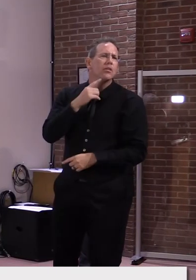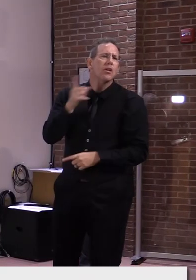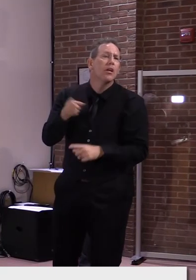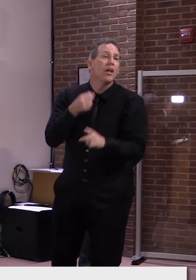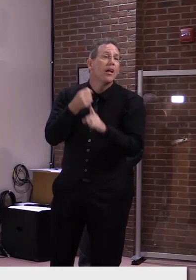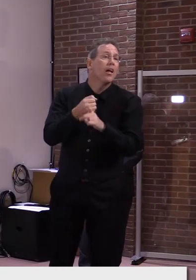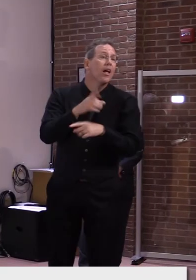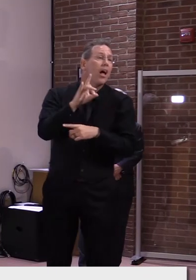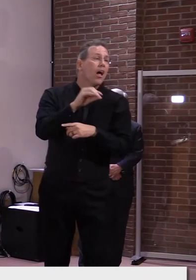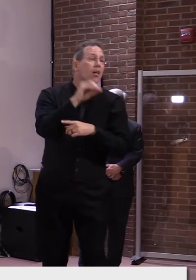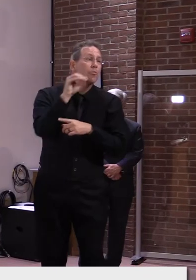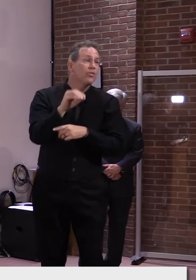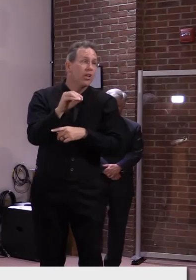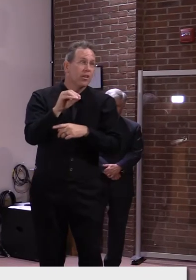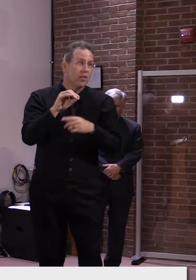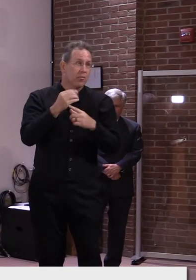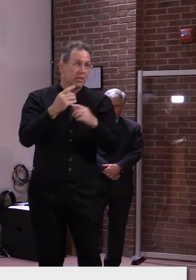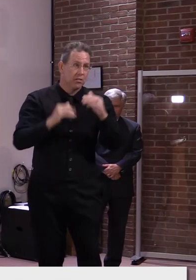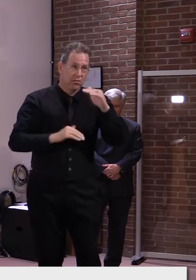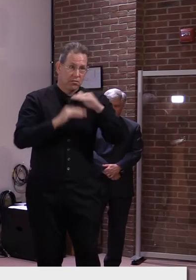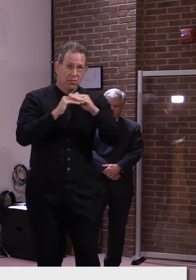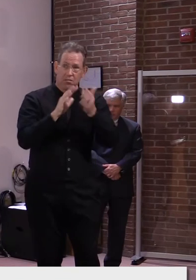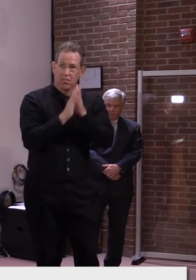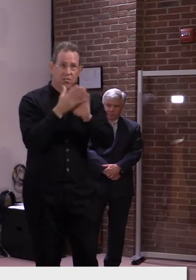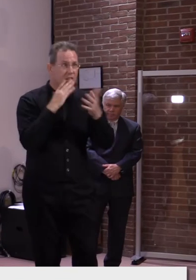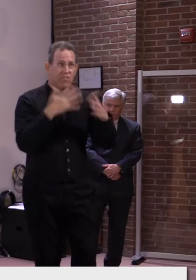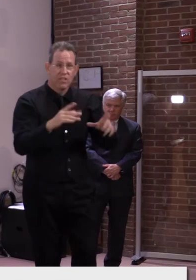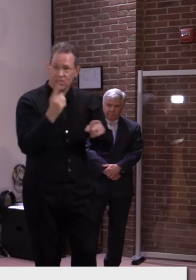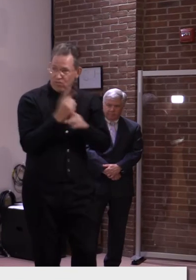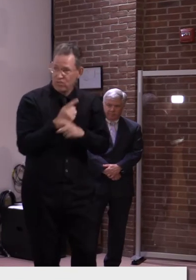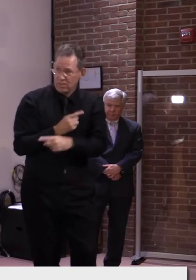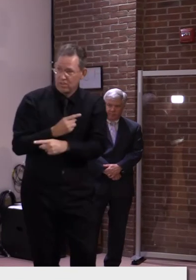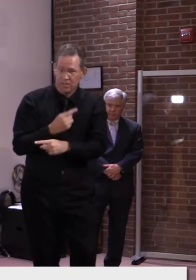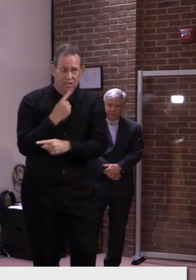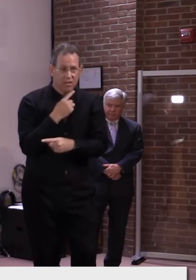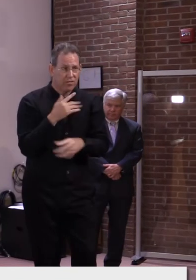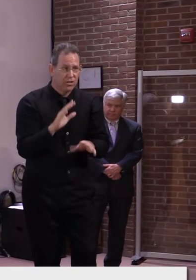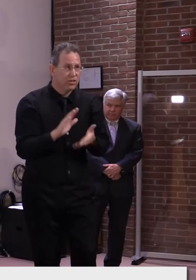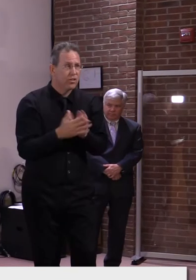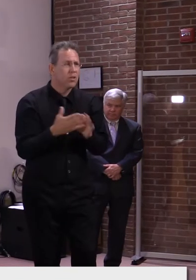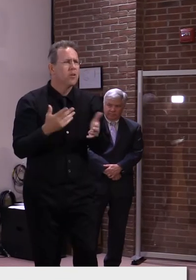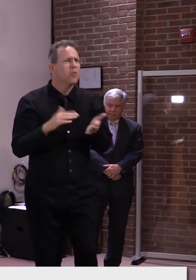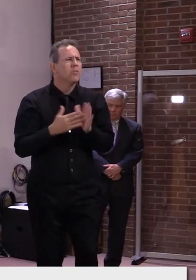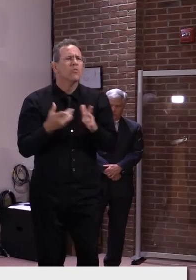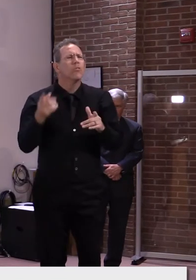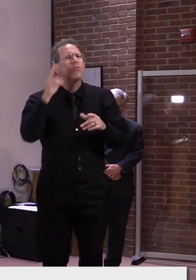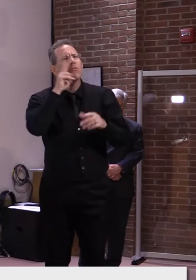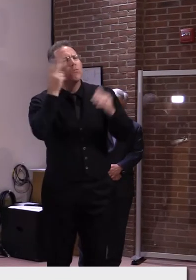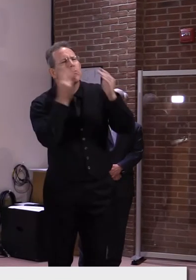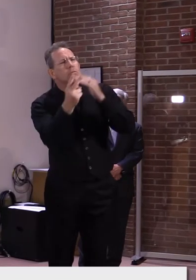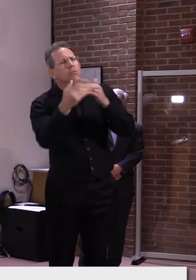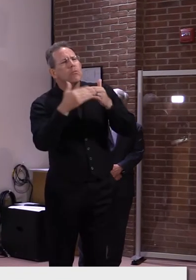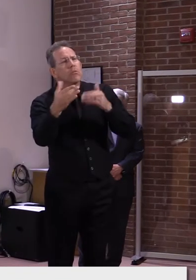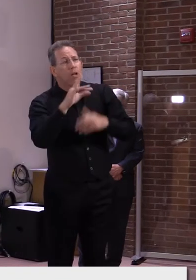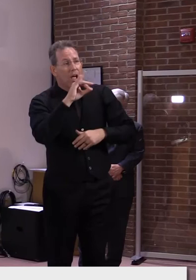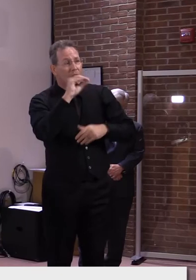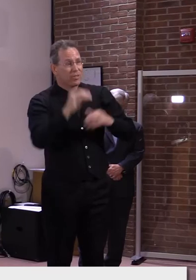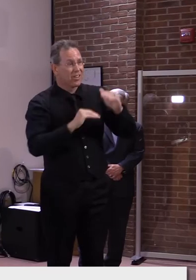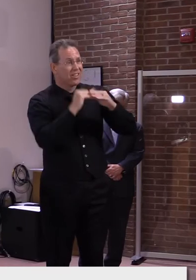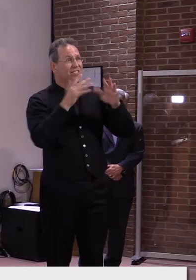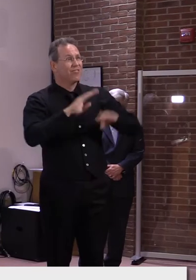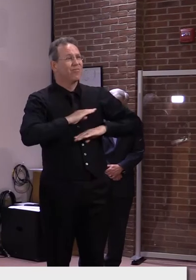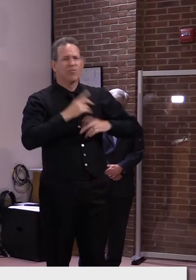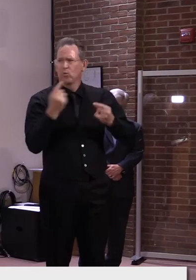going to look like going forward after 80% to kind of get our vaccinations above that? Yeah, we'll continue